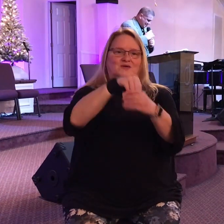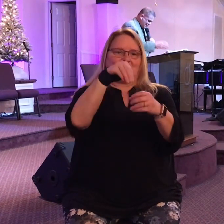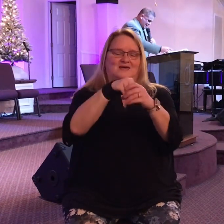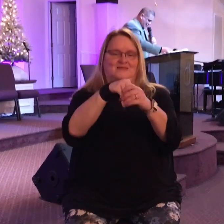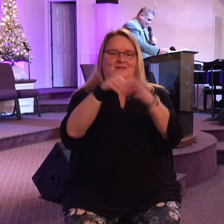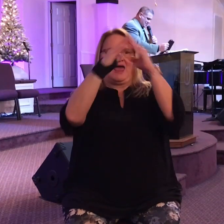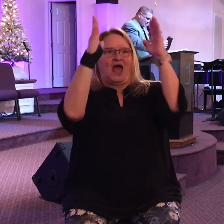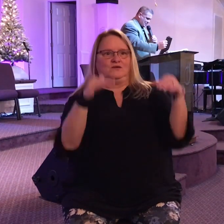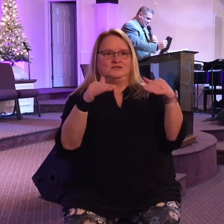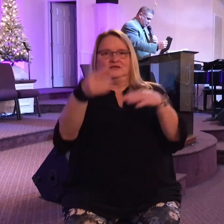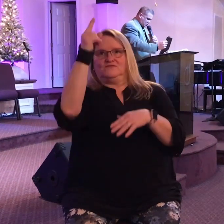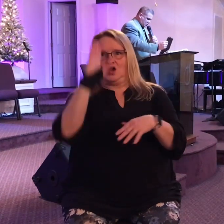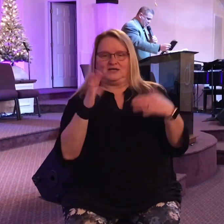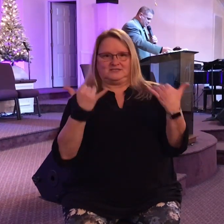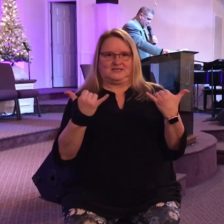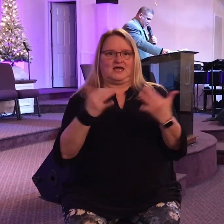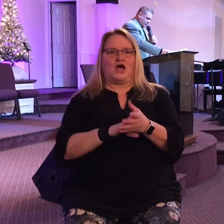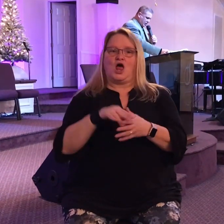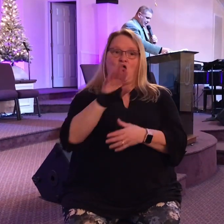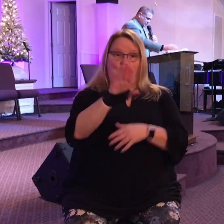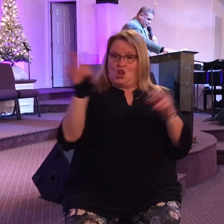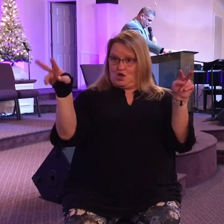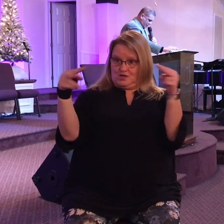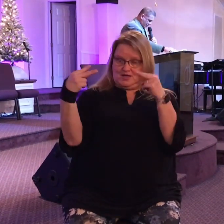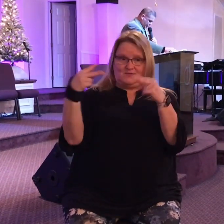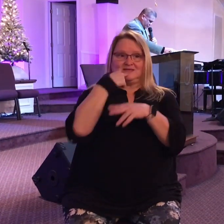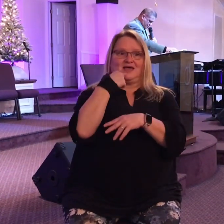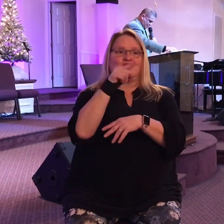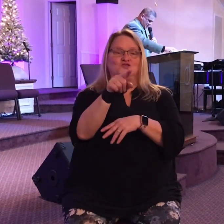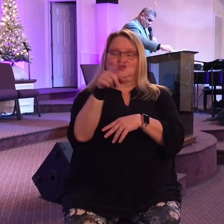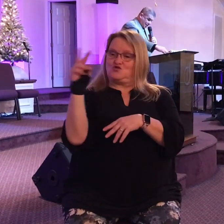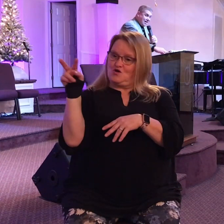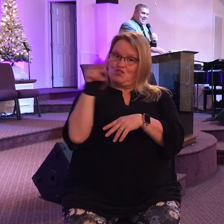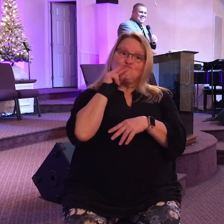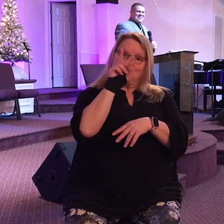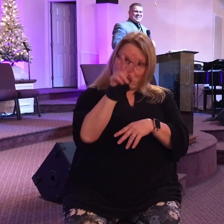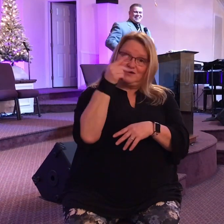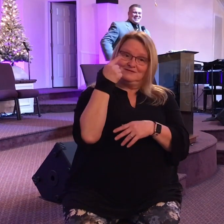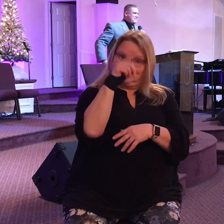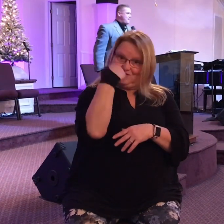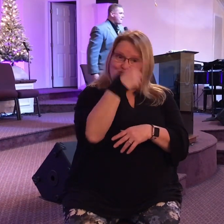Today. Amen. Would you look at your neighbor and say, you're looking about as good as you can. Will you do that?